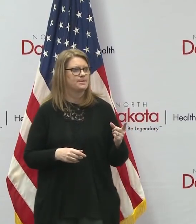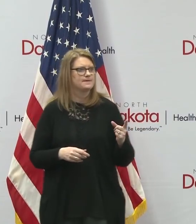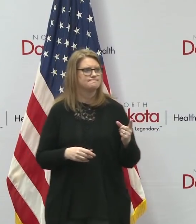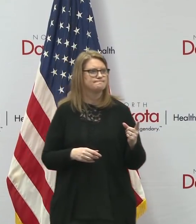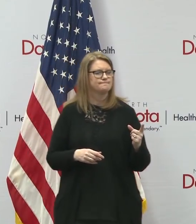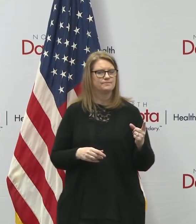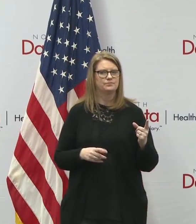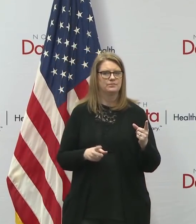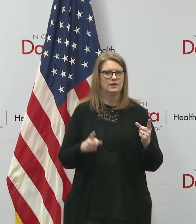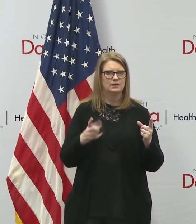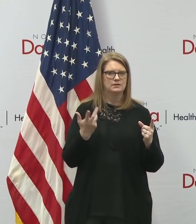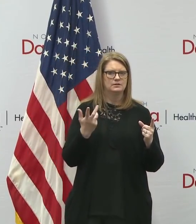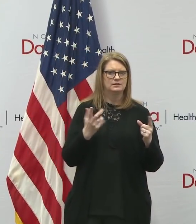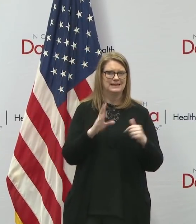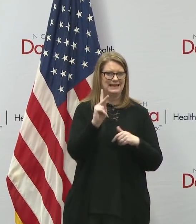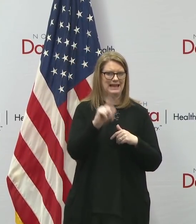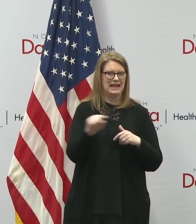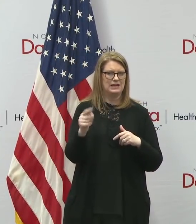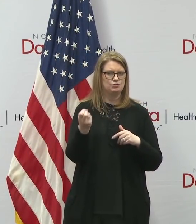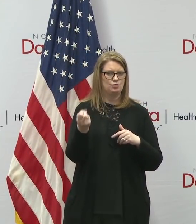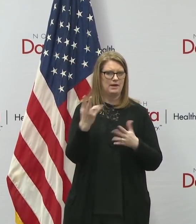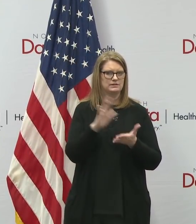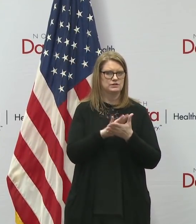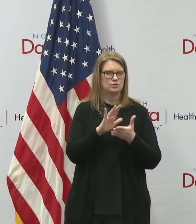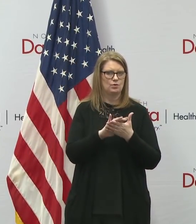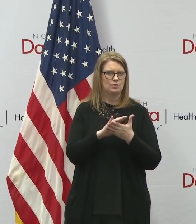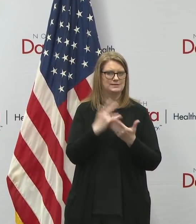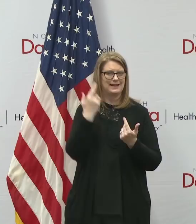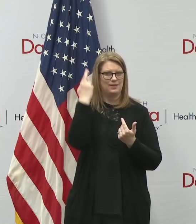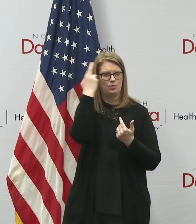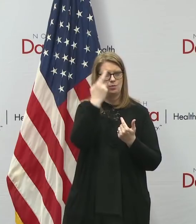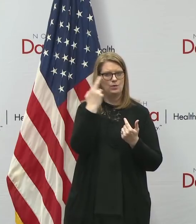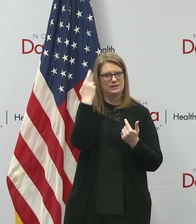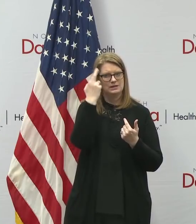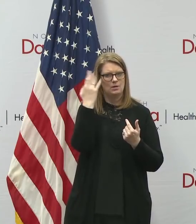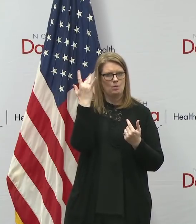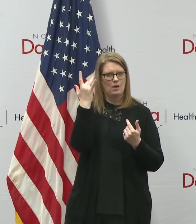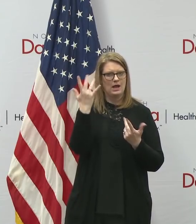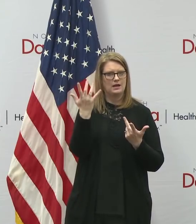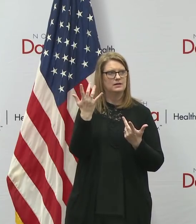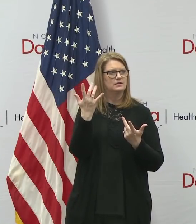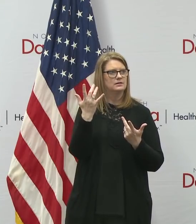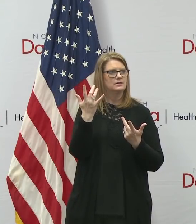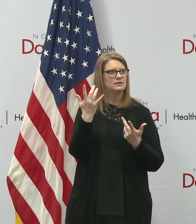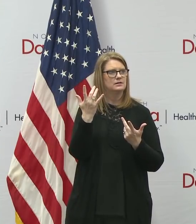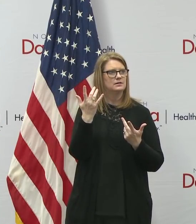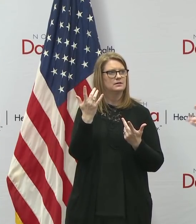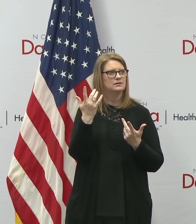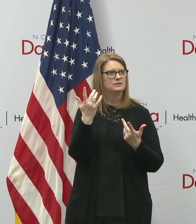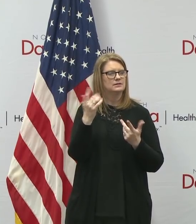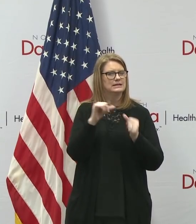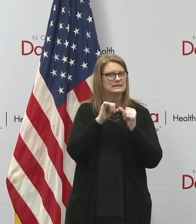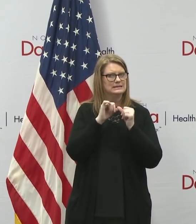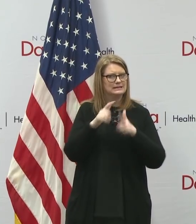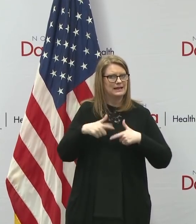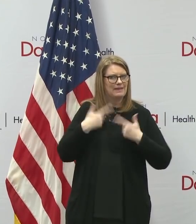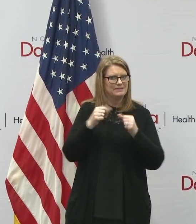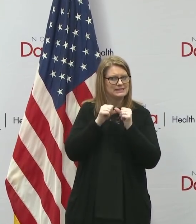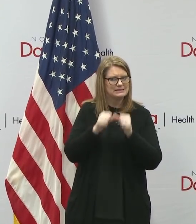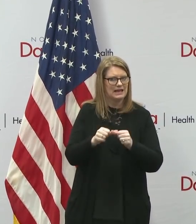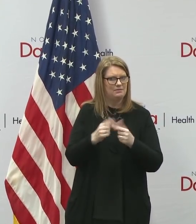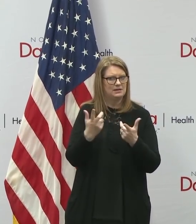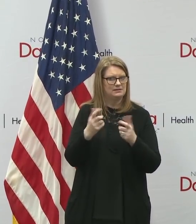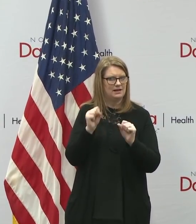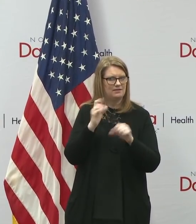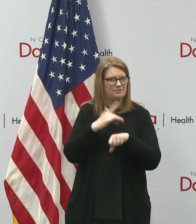We really haven't looked at K-12 schools, and part of it is the life sustainment capability you need at each